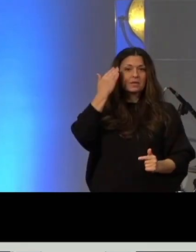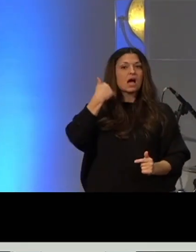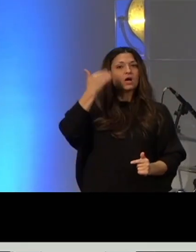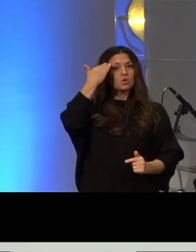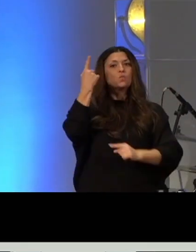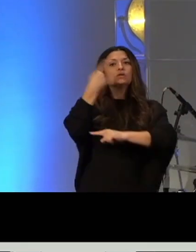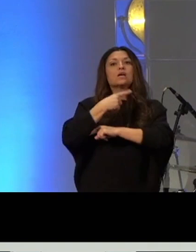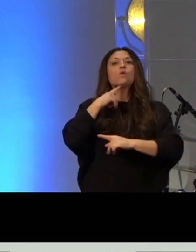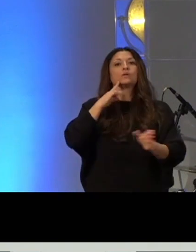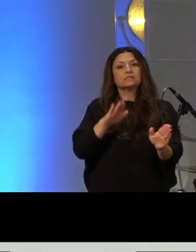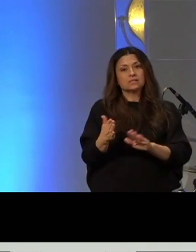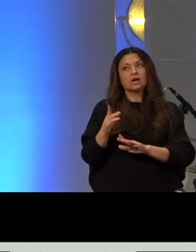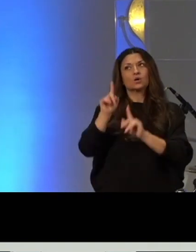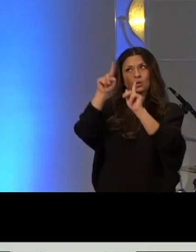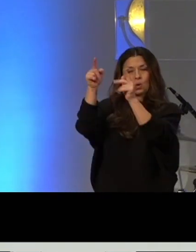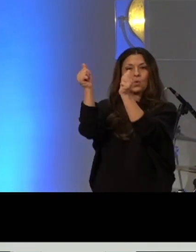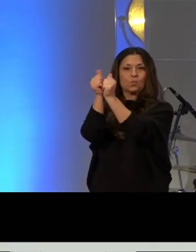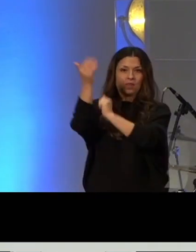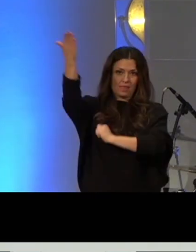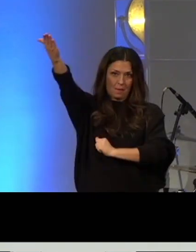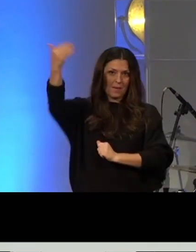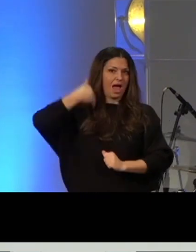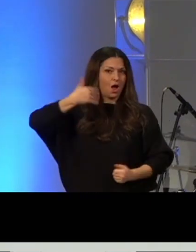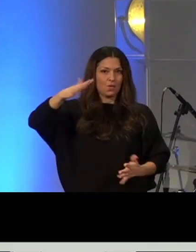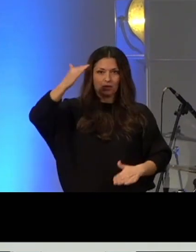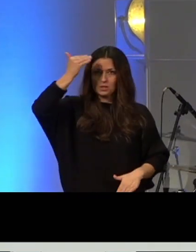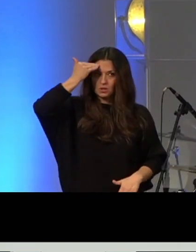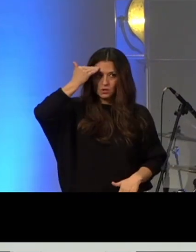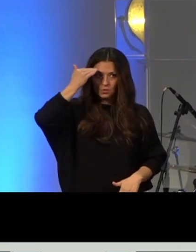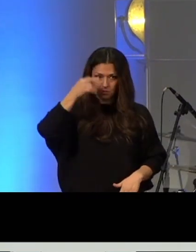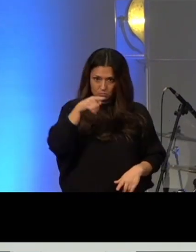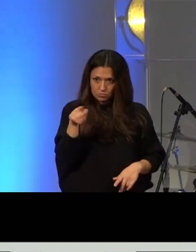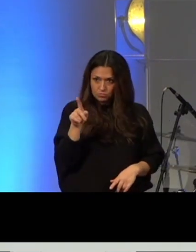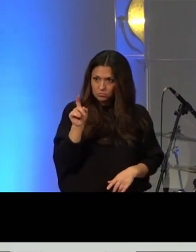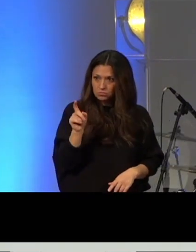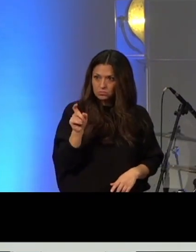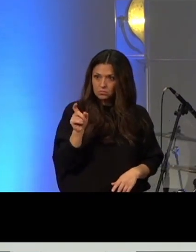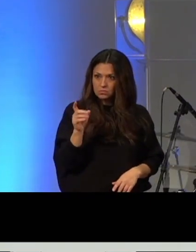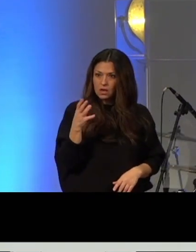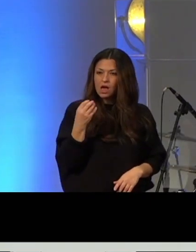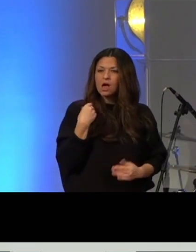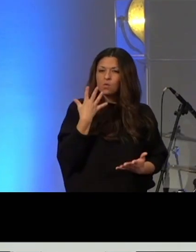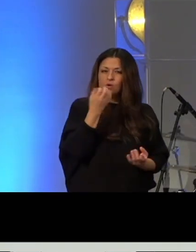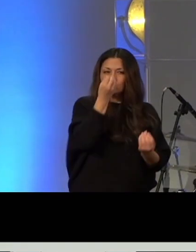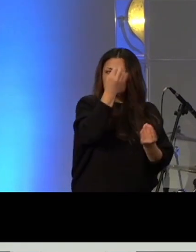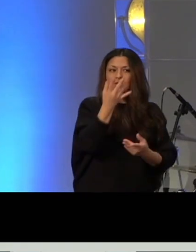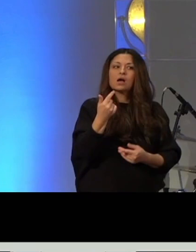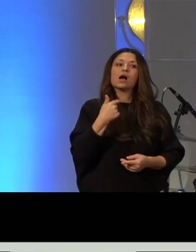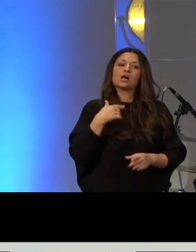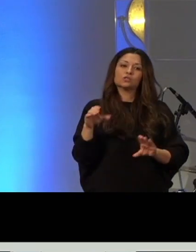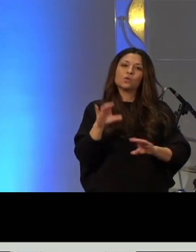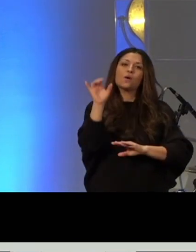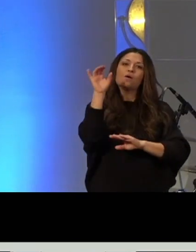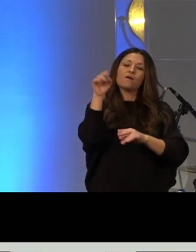to go and be with him. Do you? Listen, I want you to know that I'm a pastor and I do funerals all the